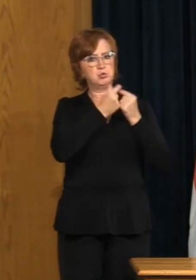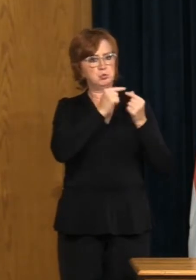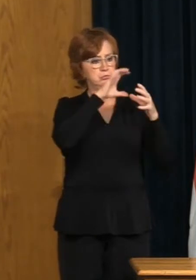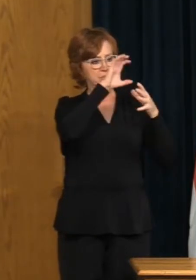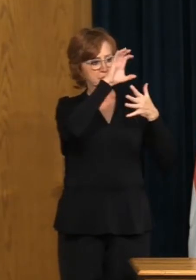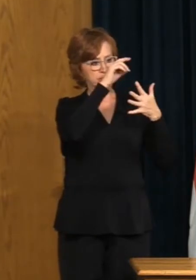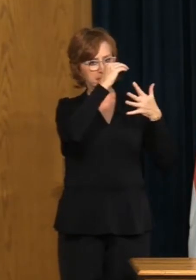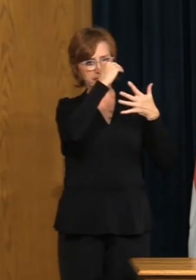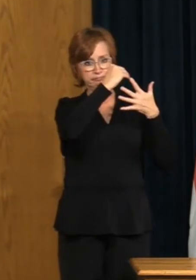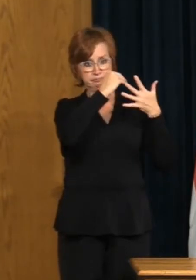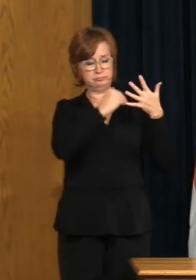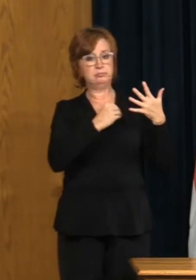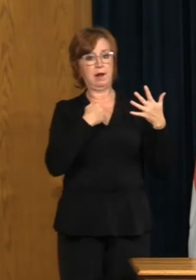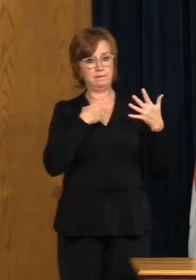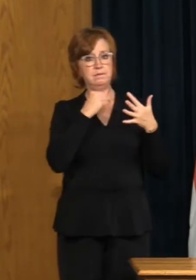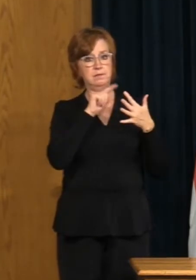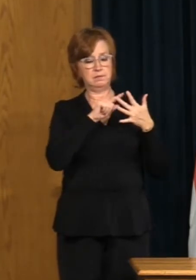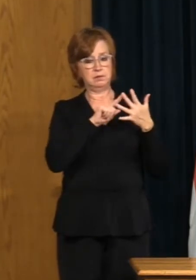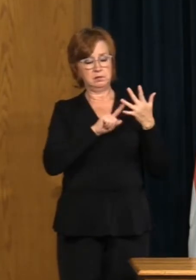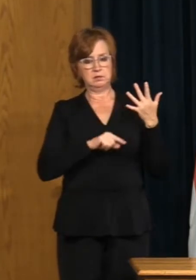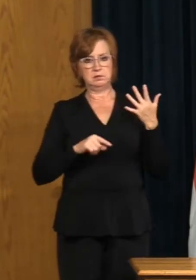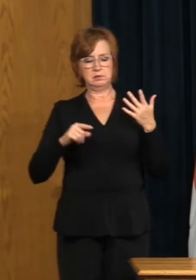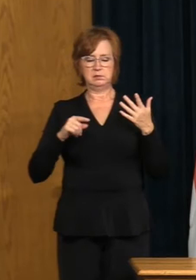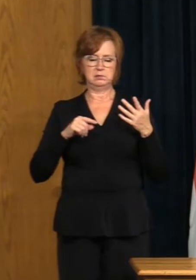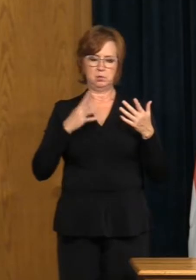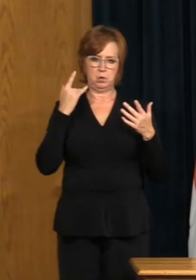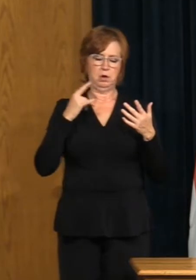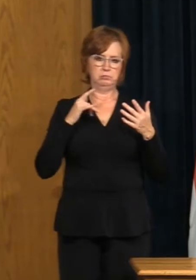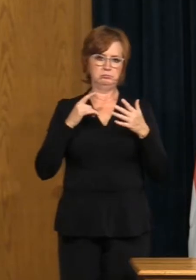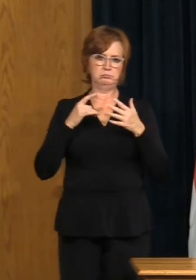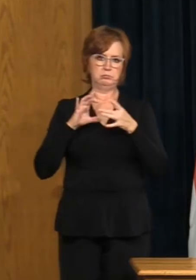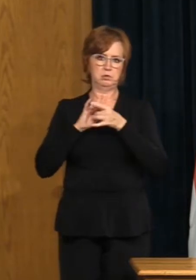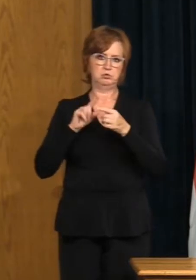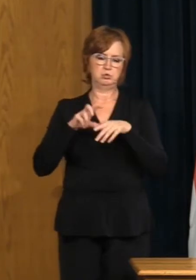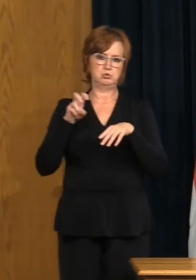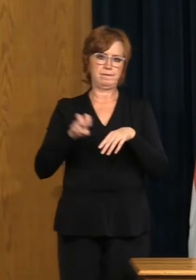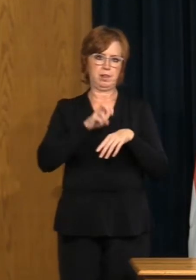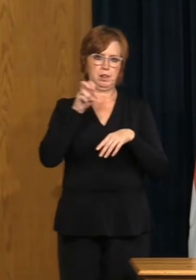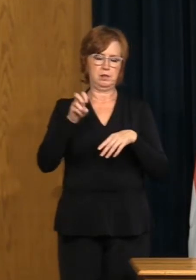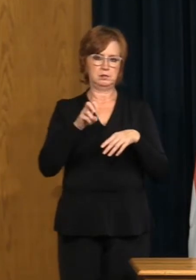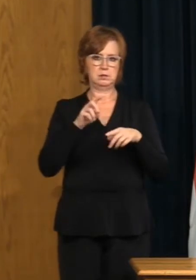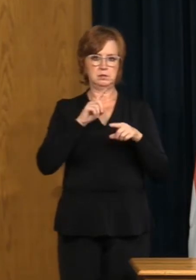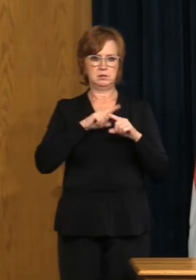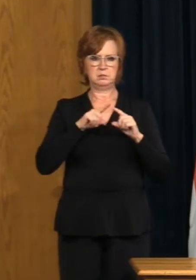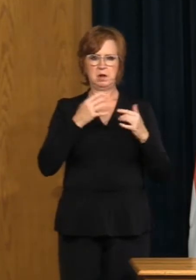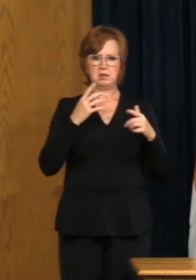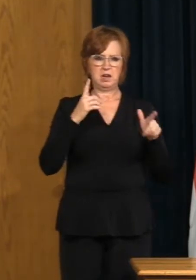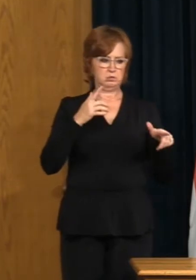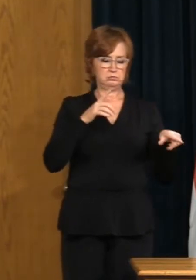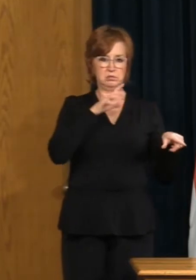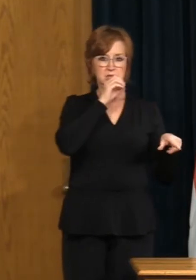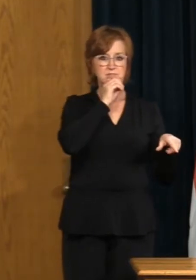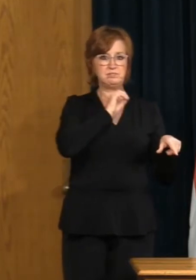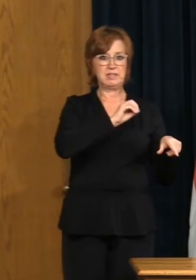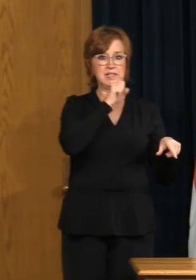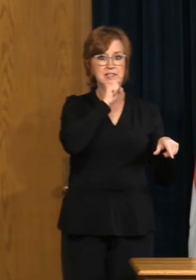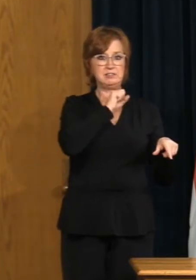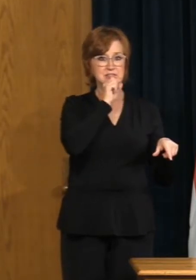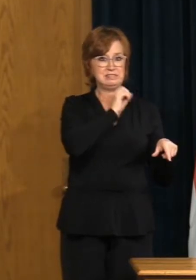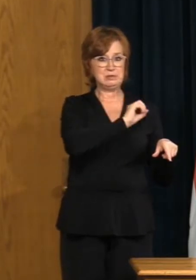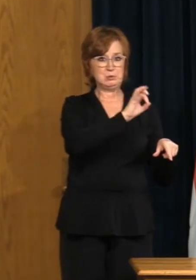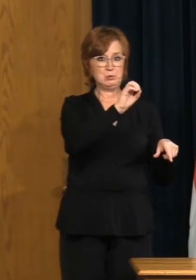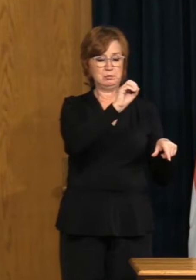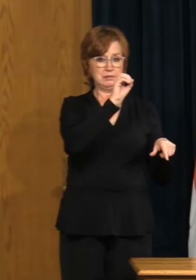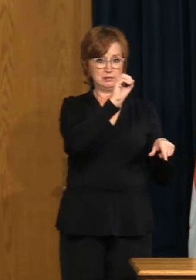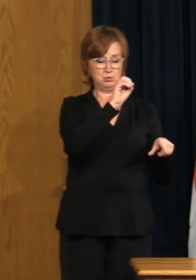sun holidays. Since that time, we haven't seen a large number of cases in that 0 to 19 age group, but through active case finding